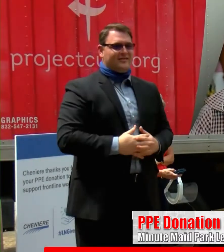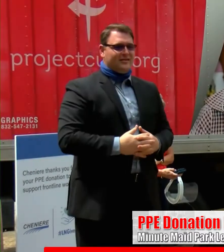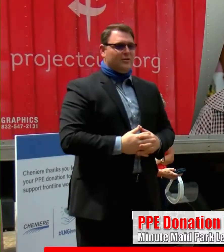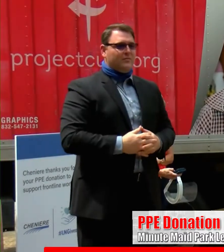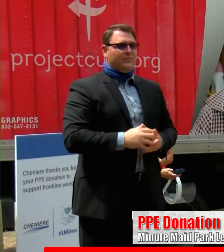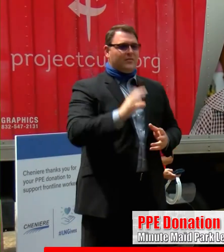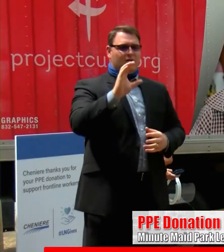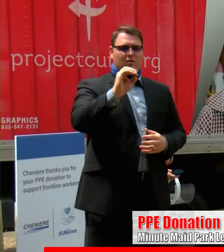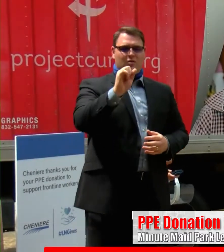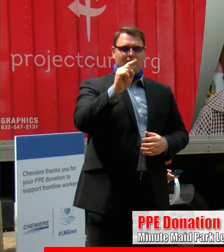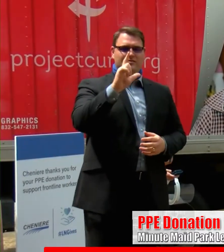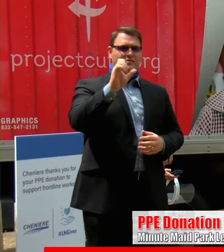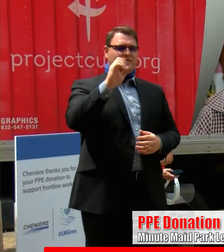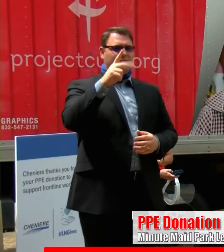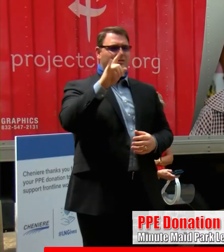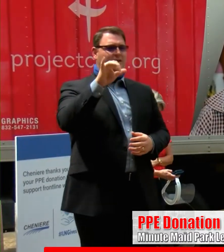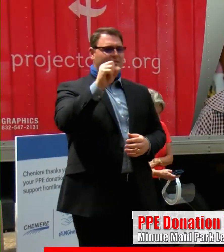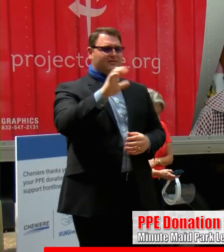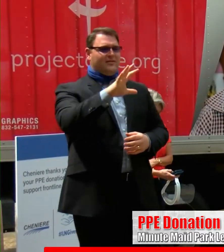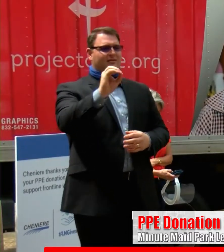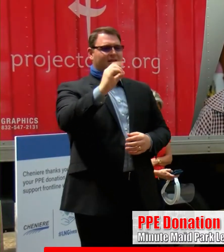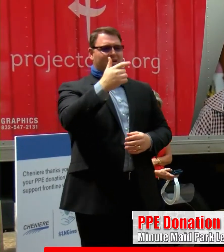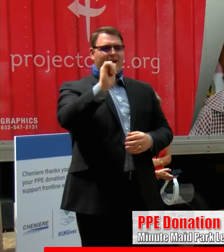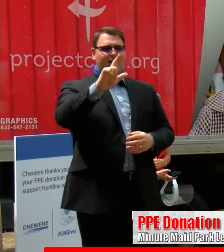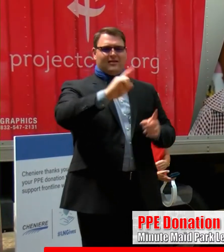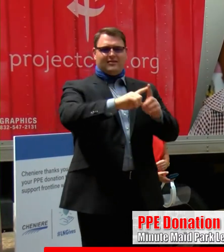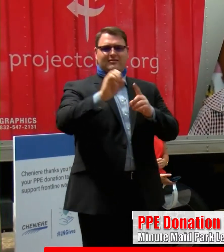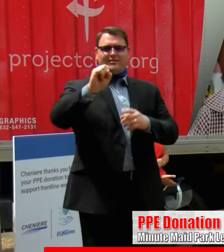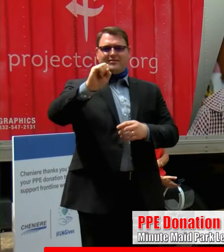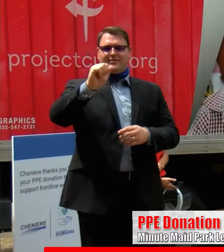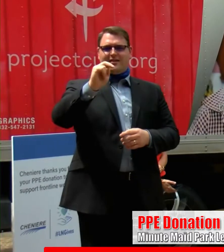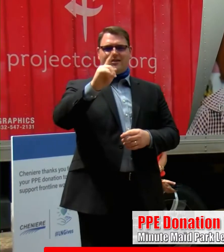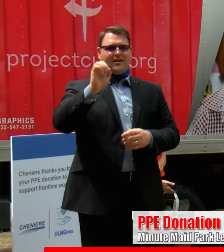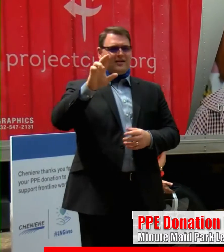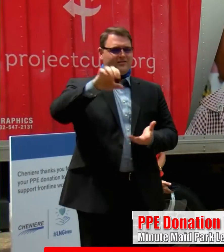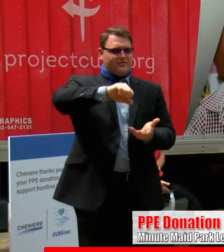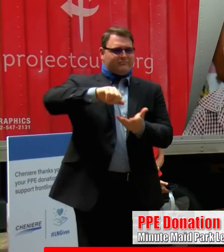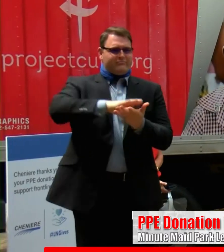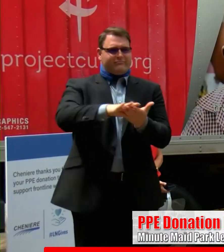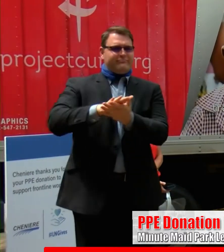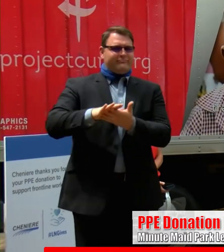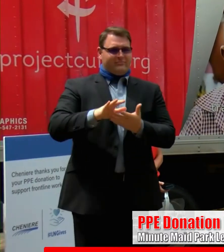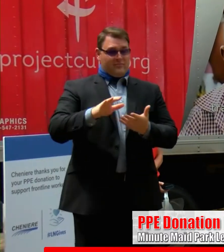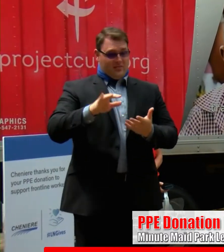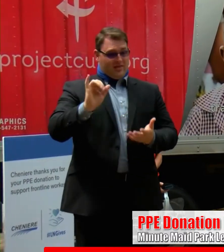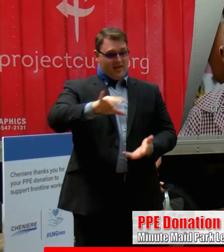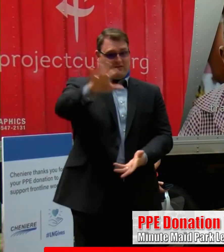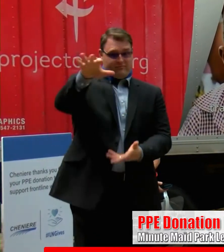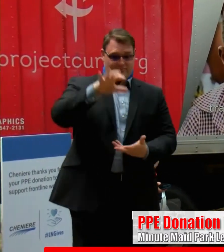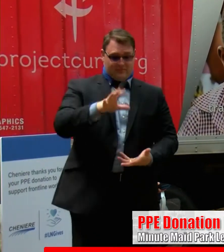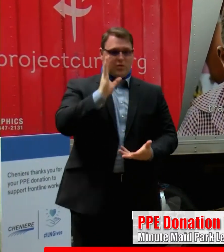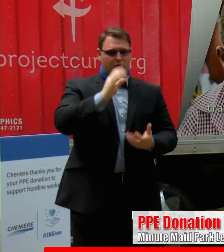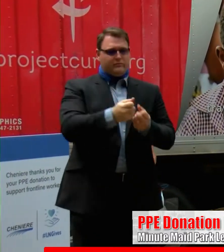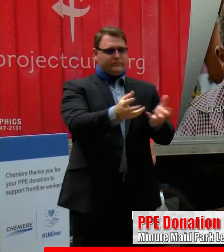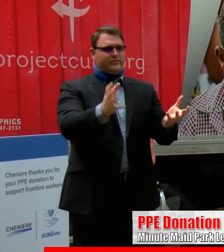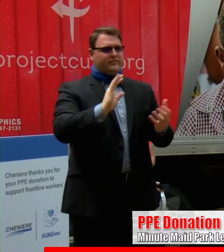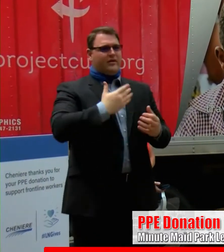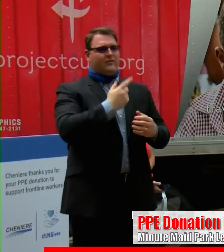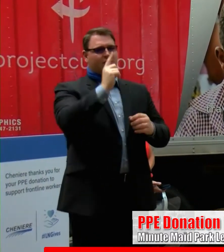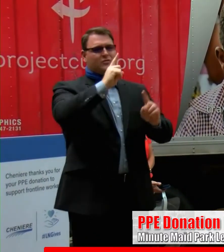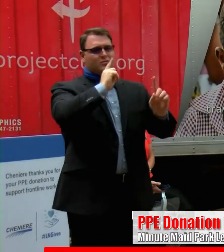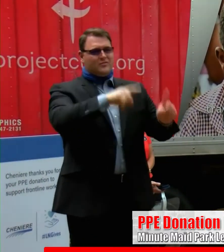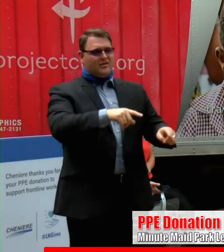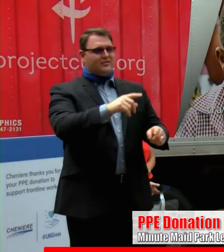Coastal Supply for 50 gallons of sanitizer, and all of these supplies are going to our first responders, healthcare providers.